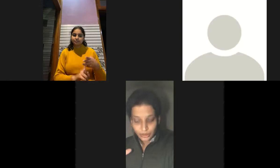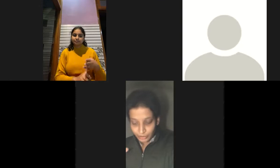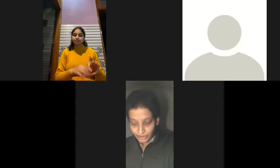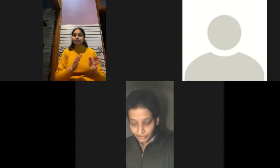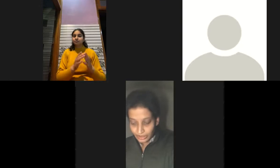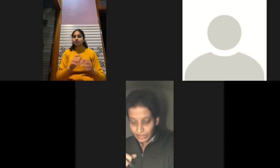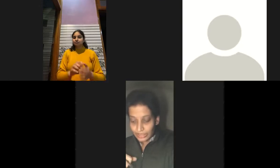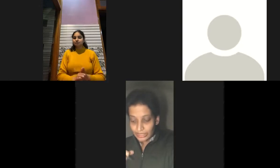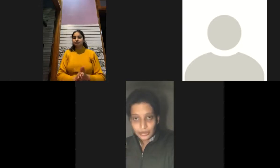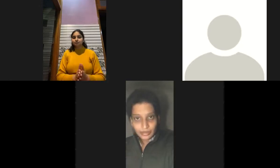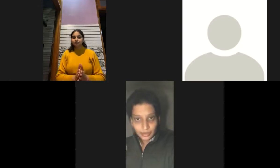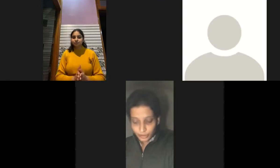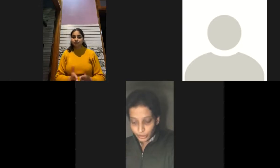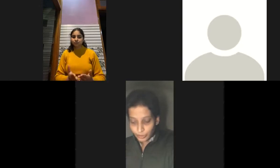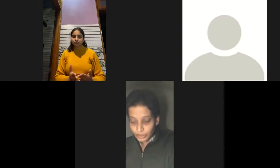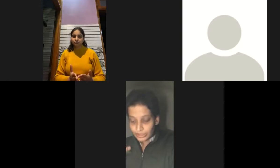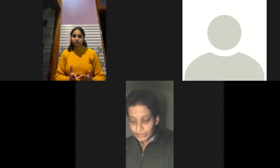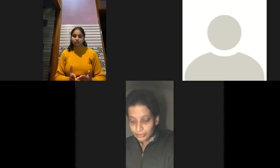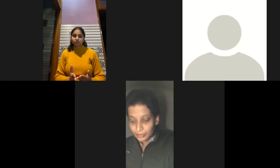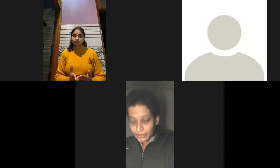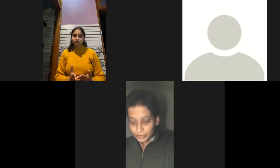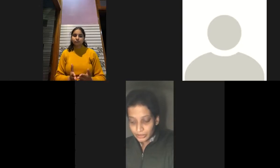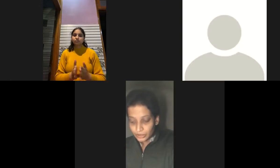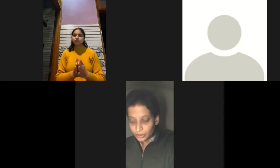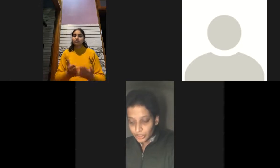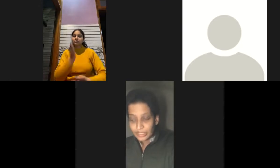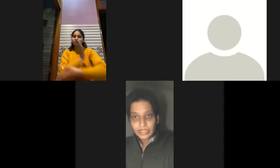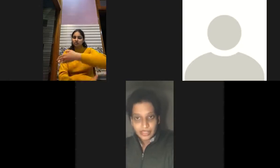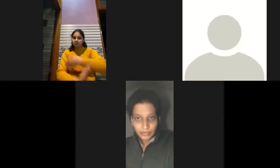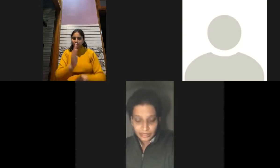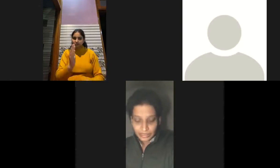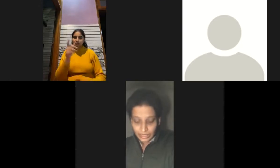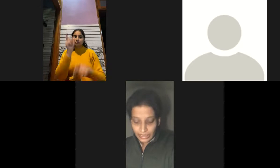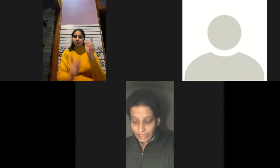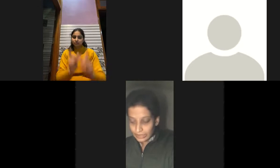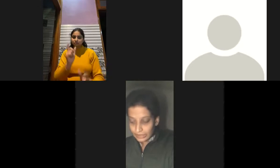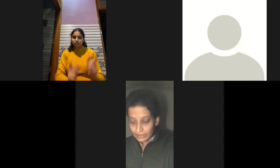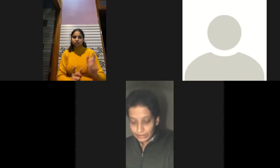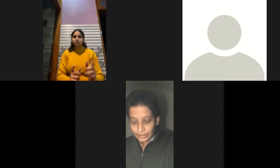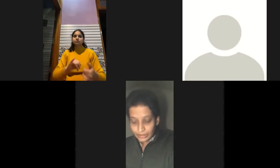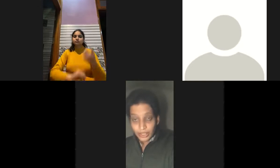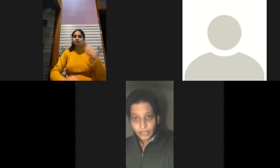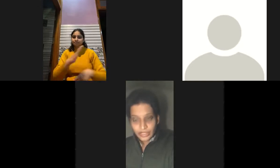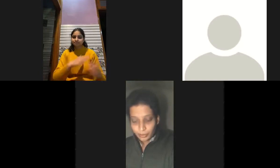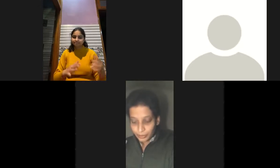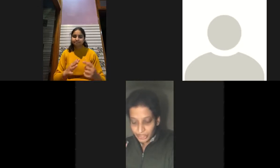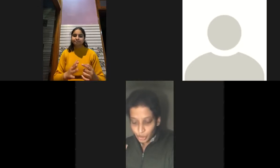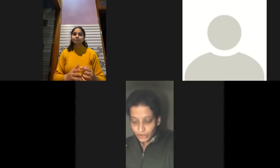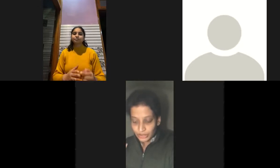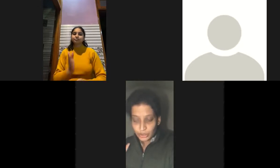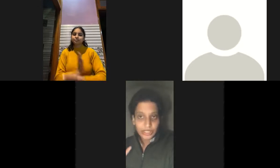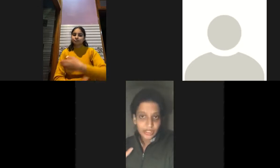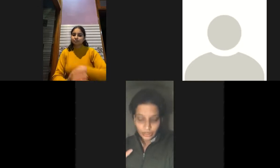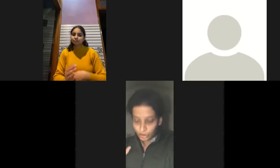to the normative. This quotes open, disabled people's social invisibility has occurred in the wake of their